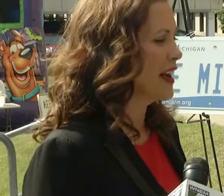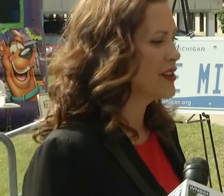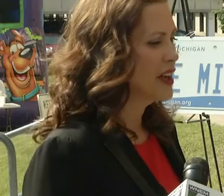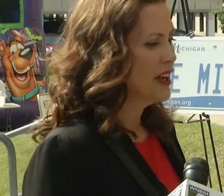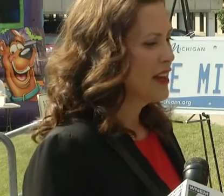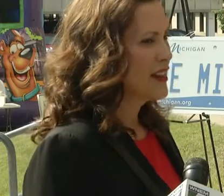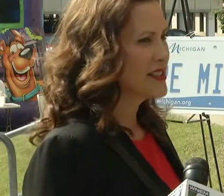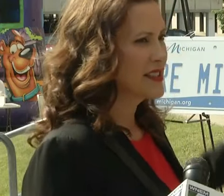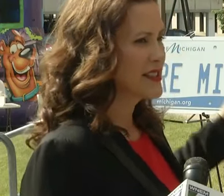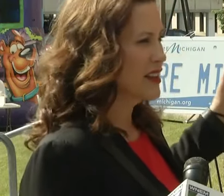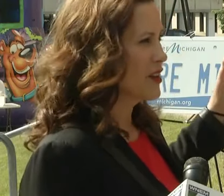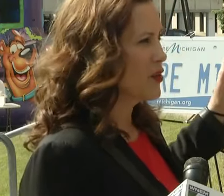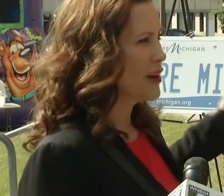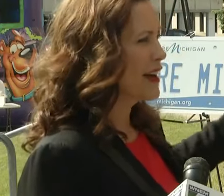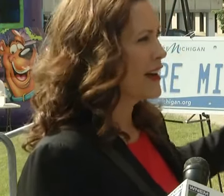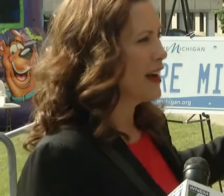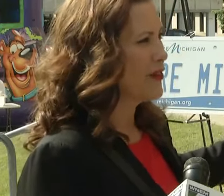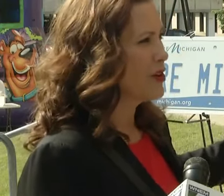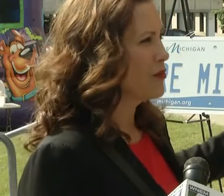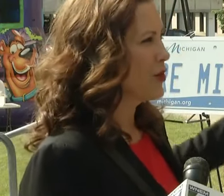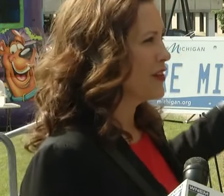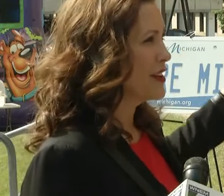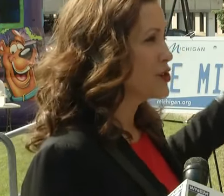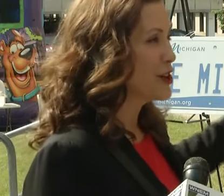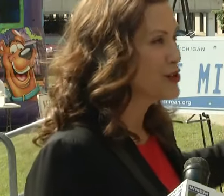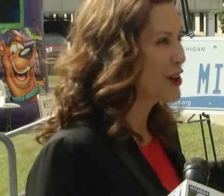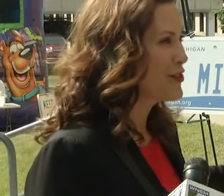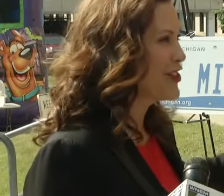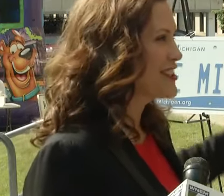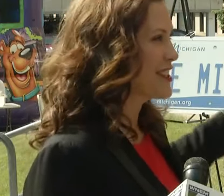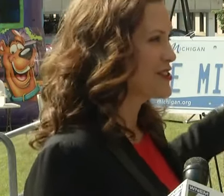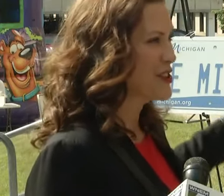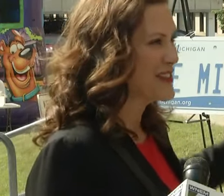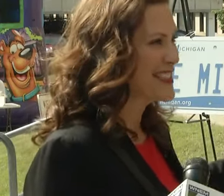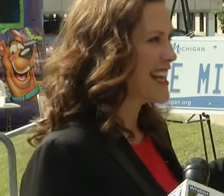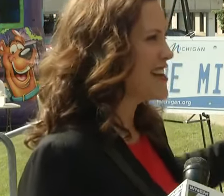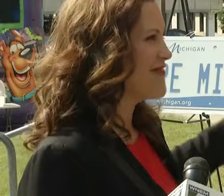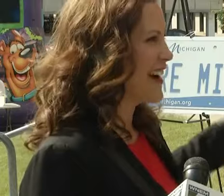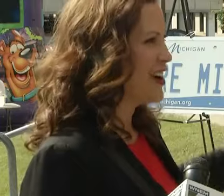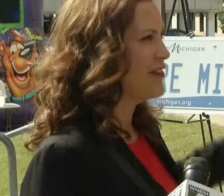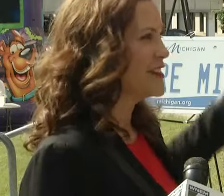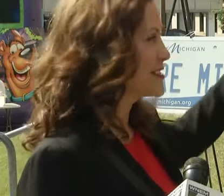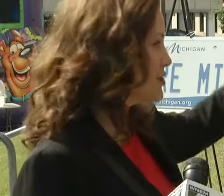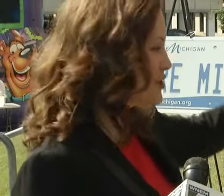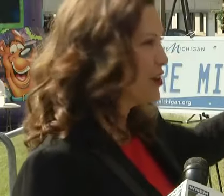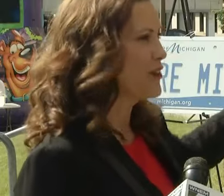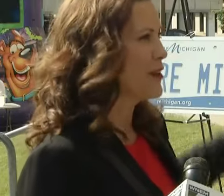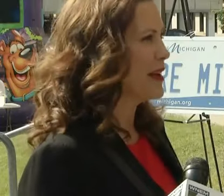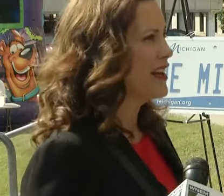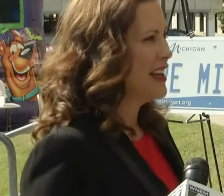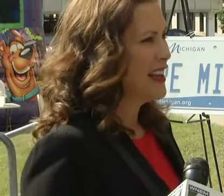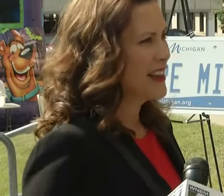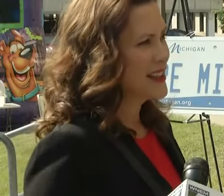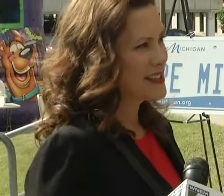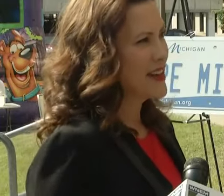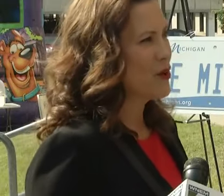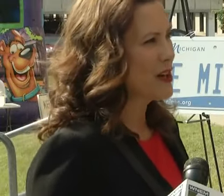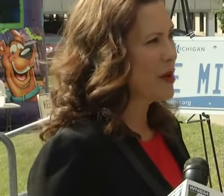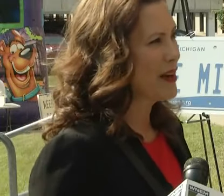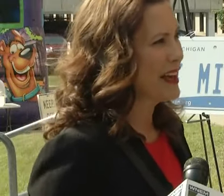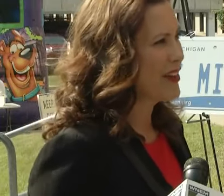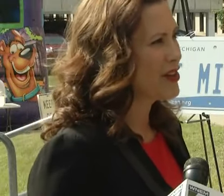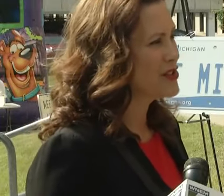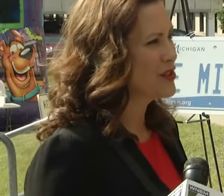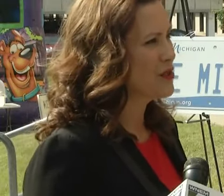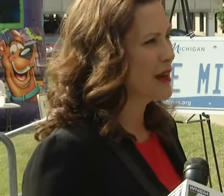Michigan. And this is a coordinated effort with the Attorney General, Secretary of State, my office, the Sheriff. I mean, this is